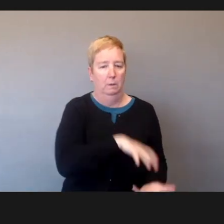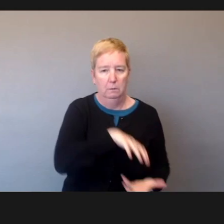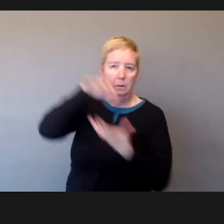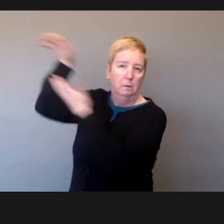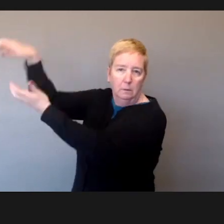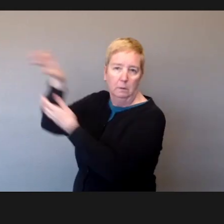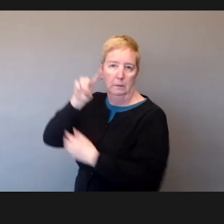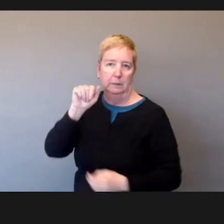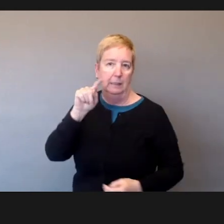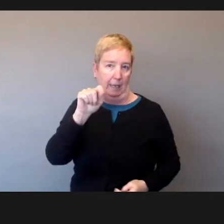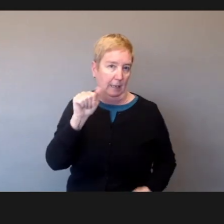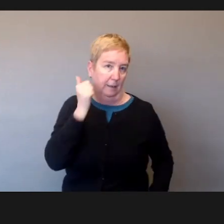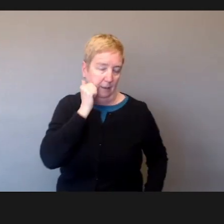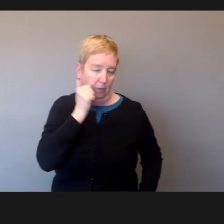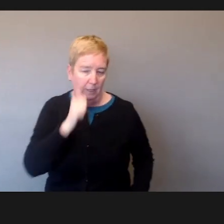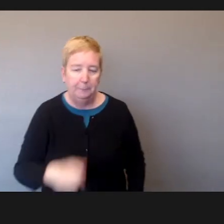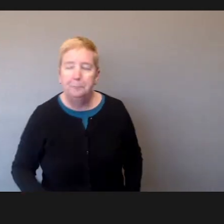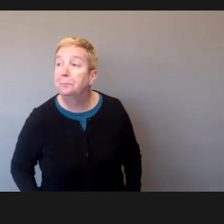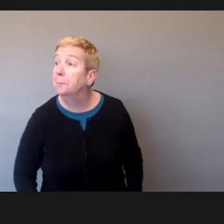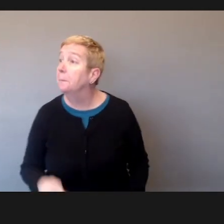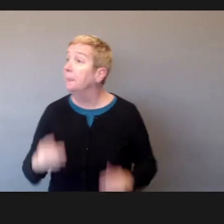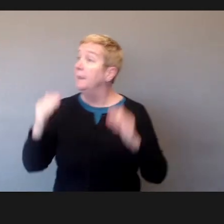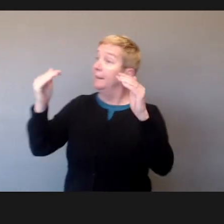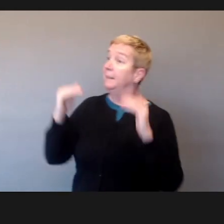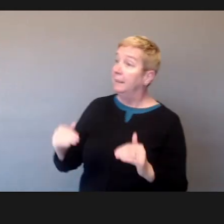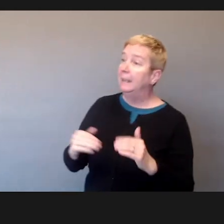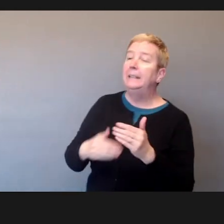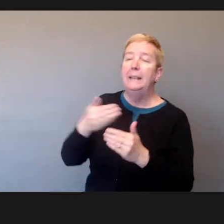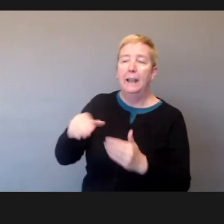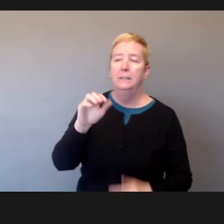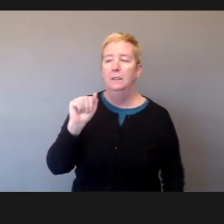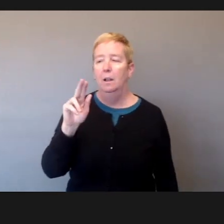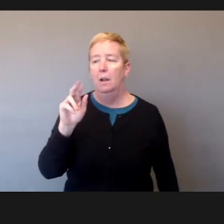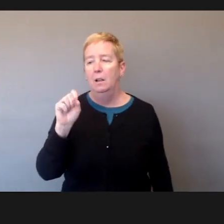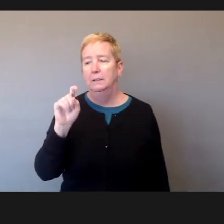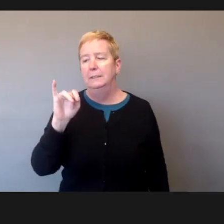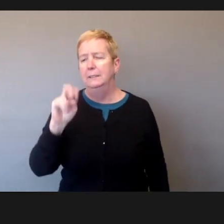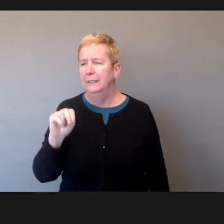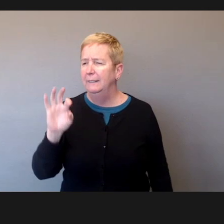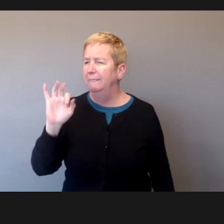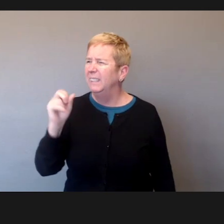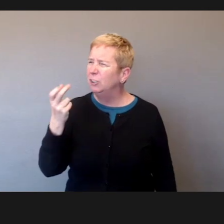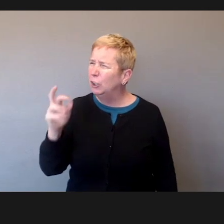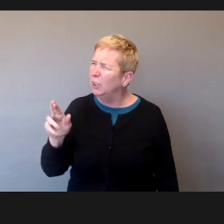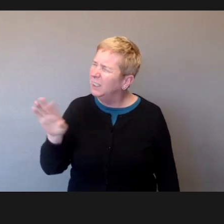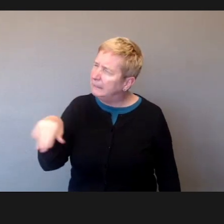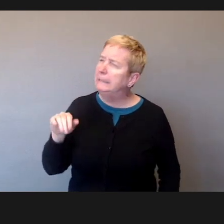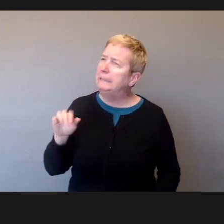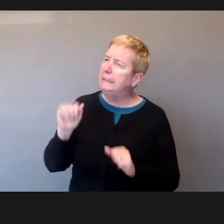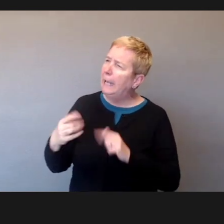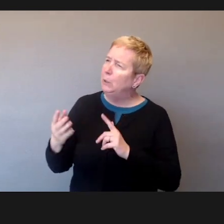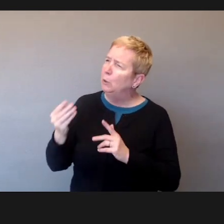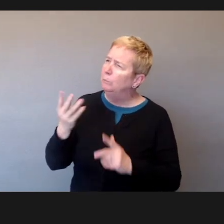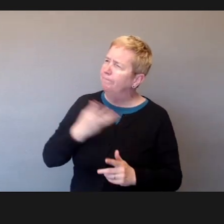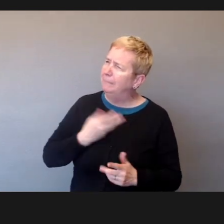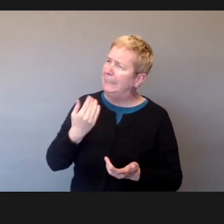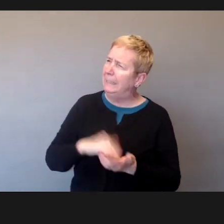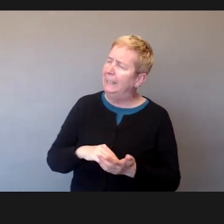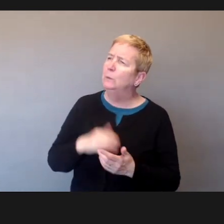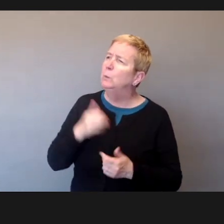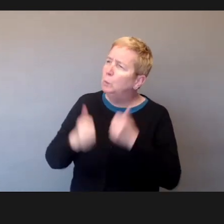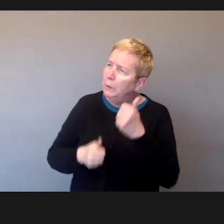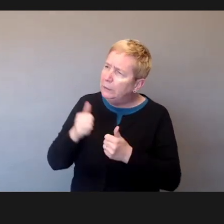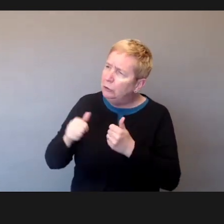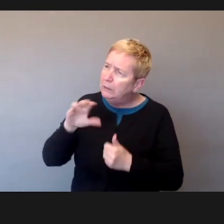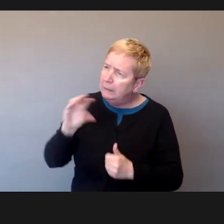Okay, next we're going to go to Austin Fisher. Austin, would you remind us of your media outlet? And after Austin, we'll go